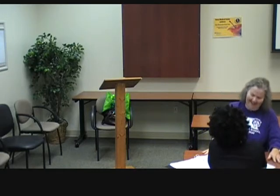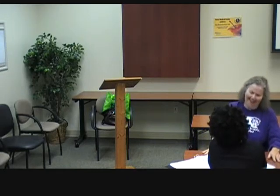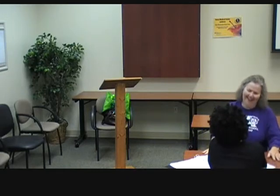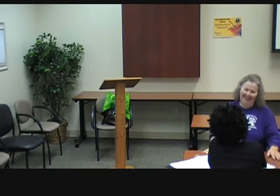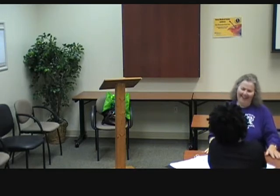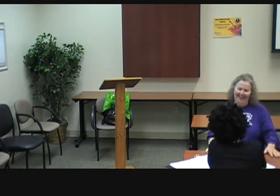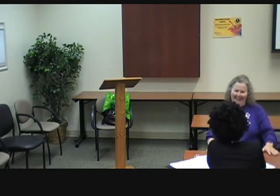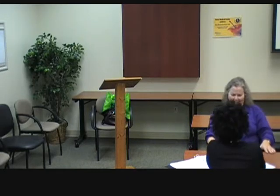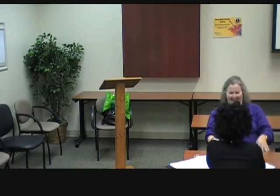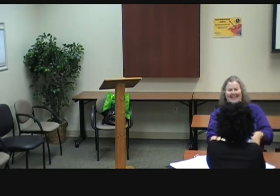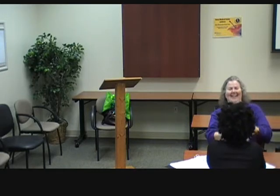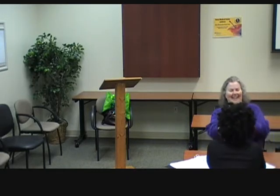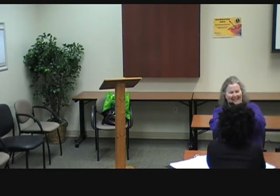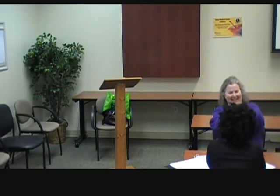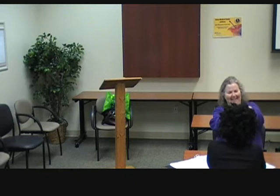I'm like, tell me, talk to